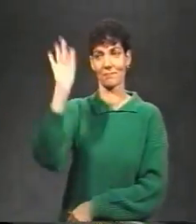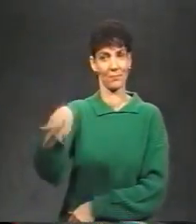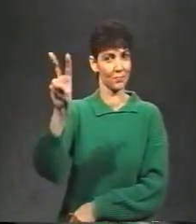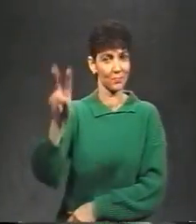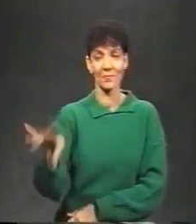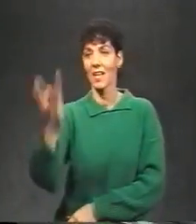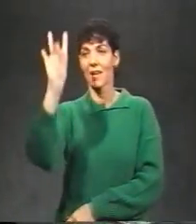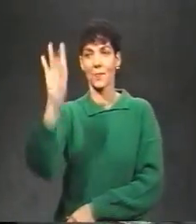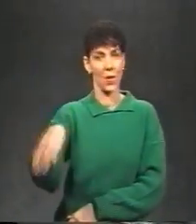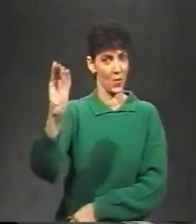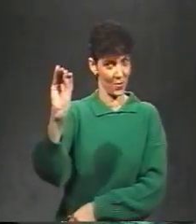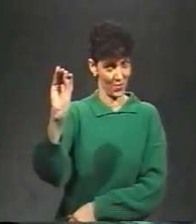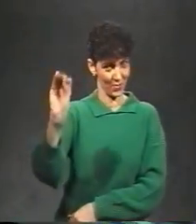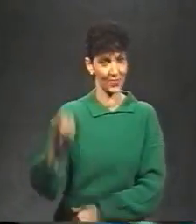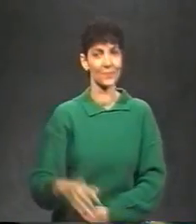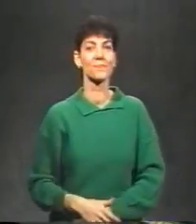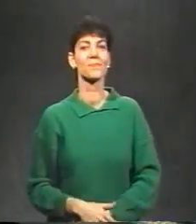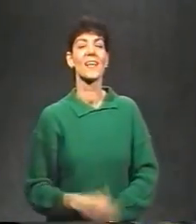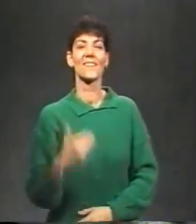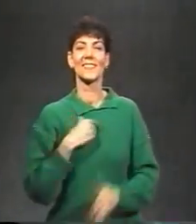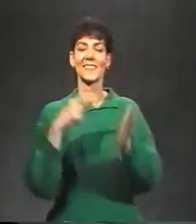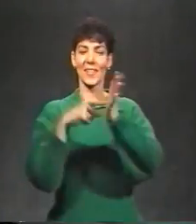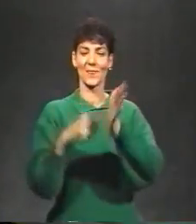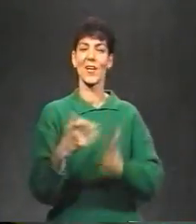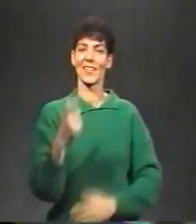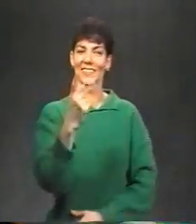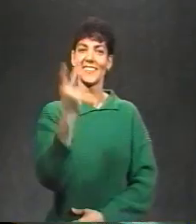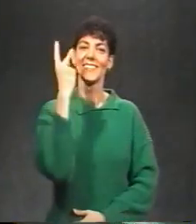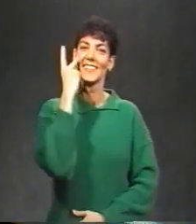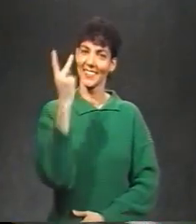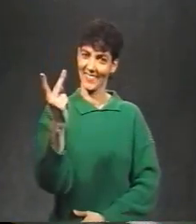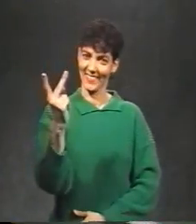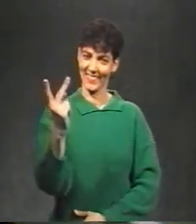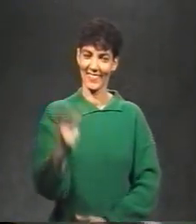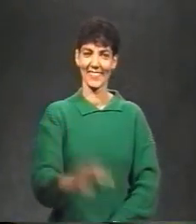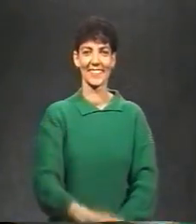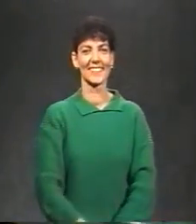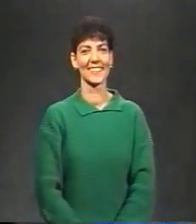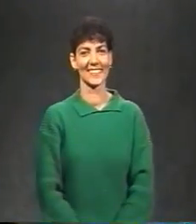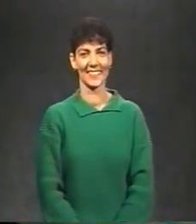distinct index point is necessary. Please watch the following excerpts.